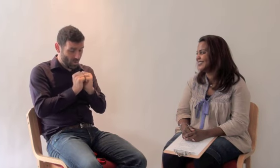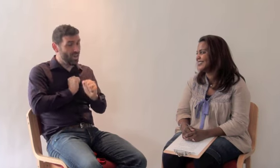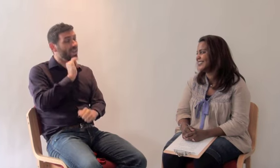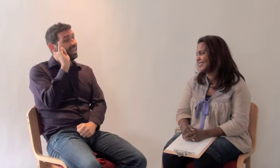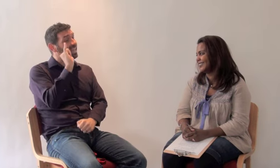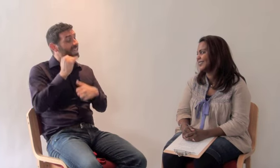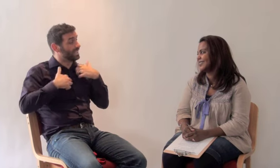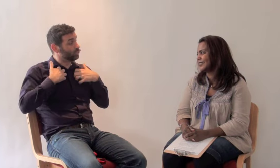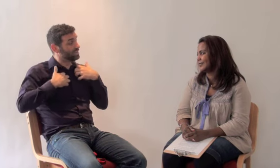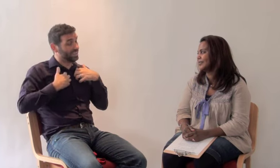Oh, definitely.